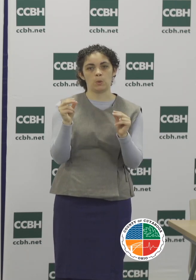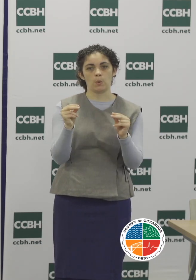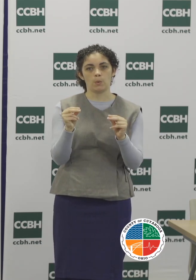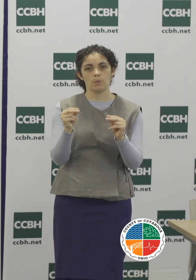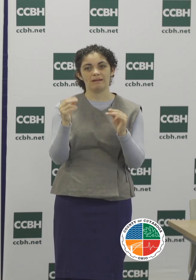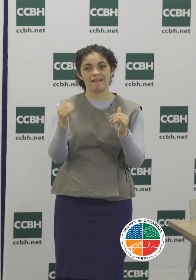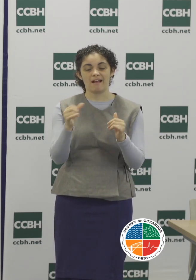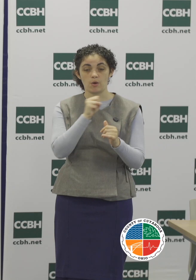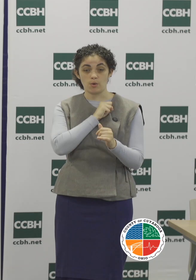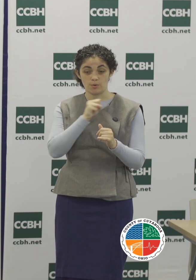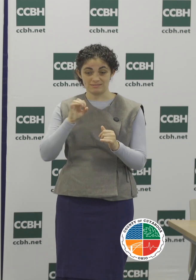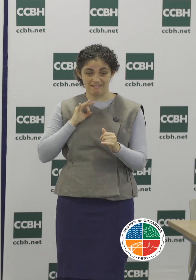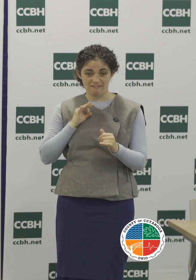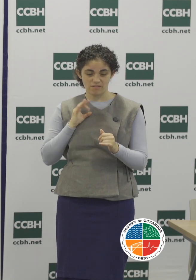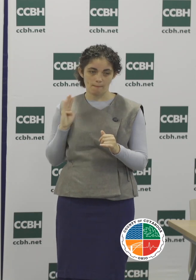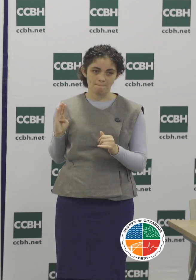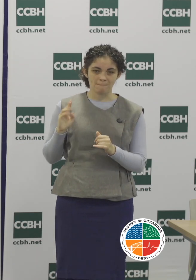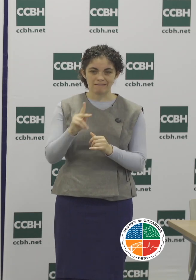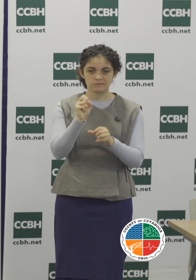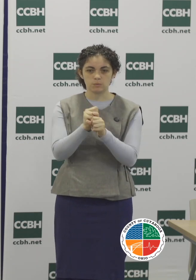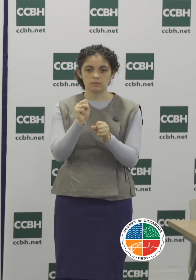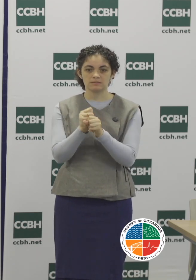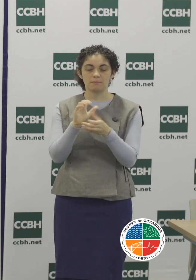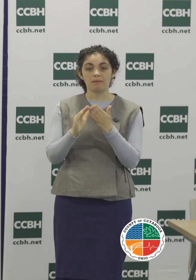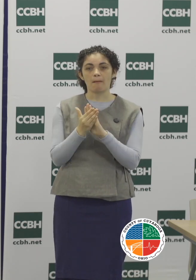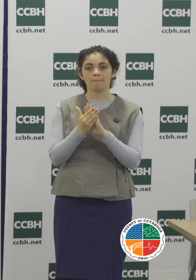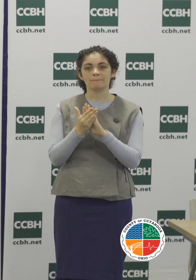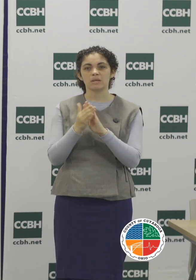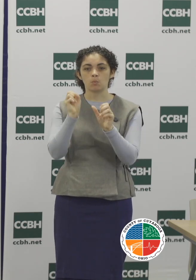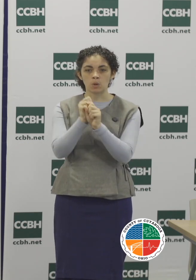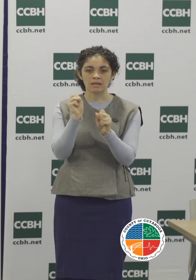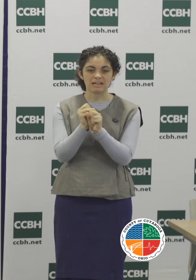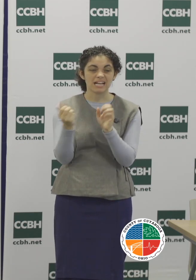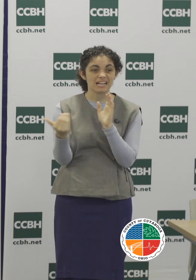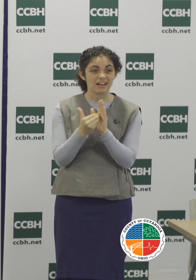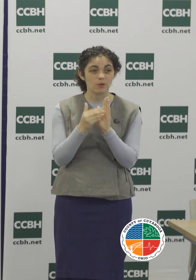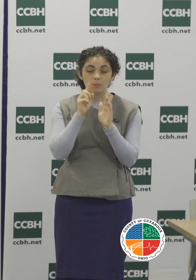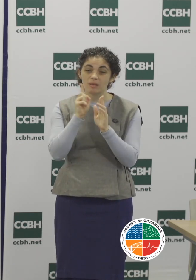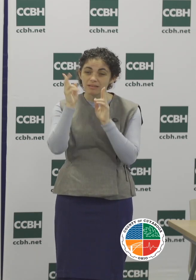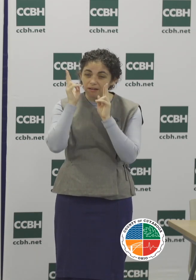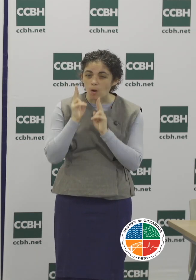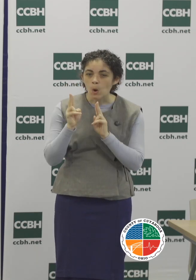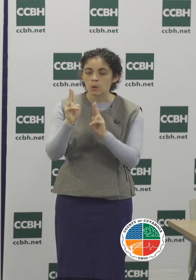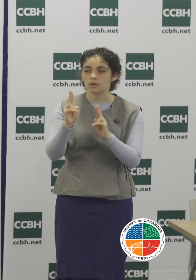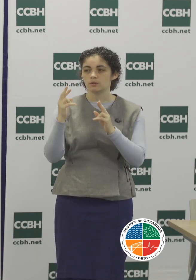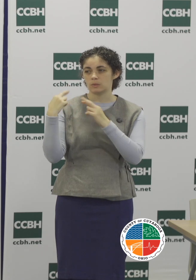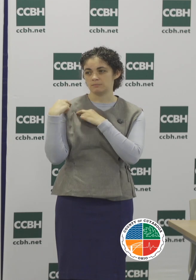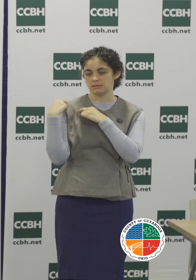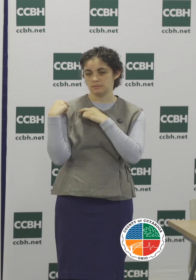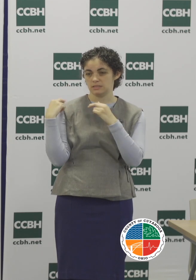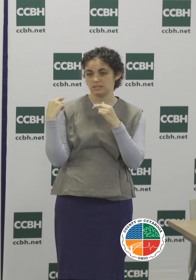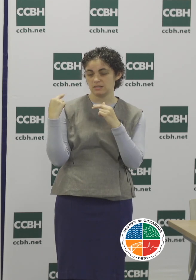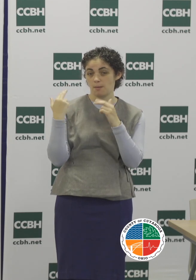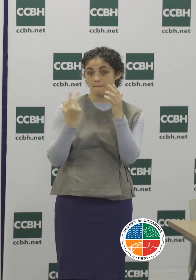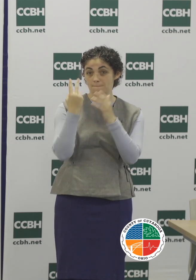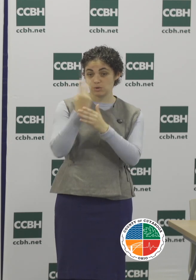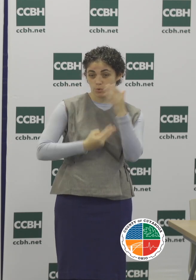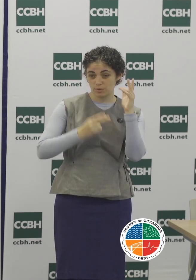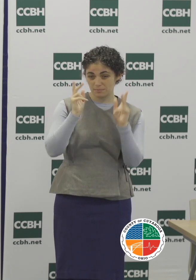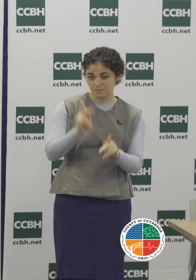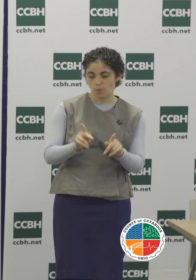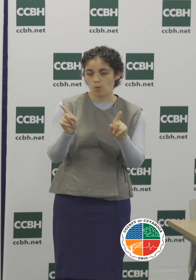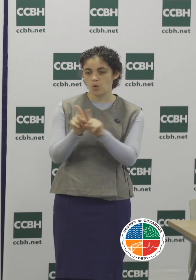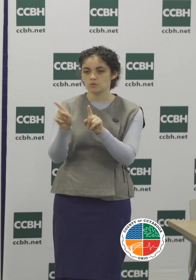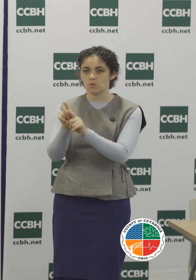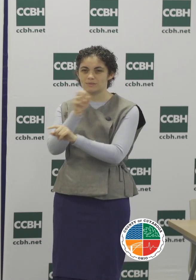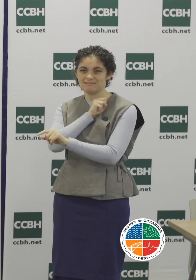to bring employees back to work to become gainfully employed, and they are honoring their responsibility to protect both patrons and